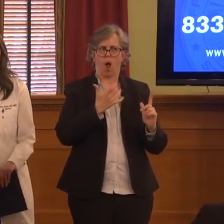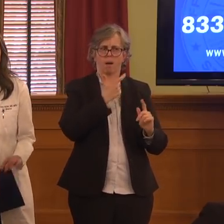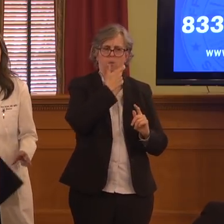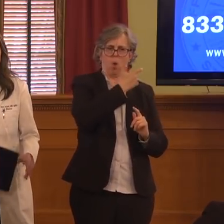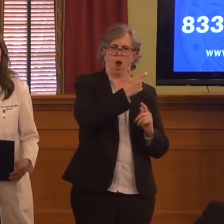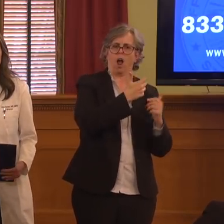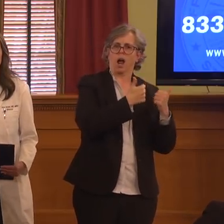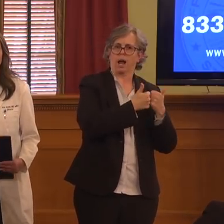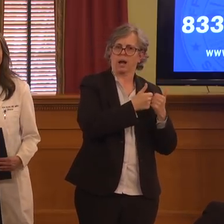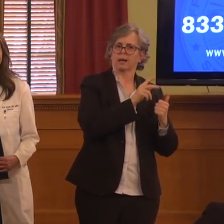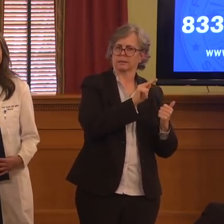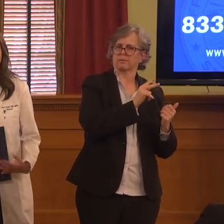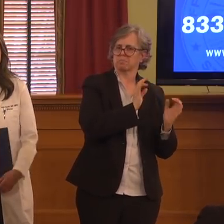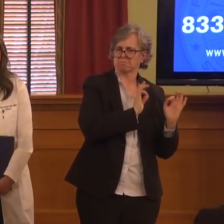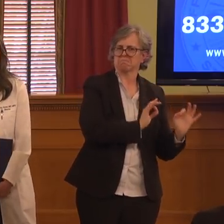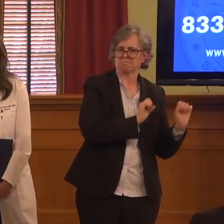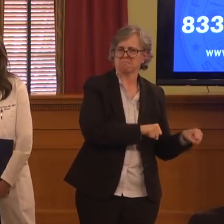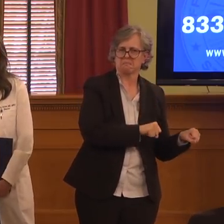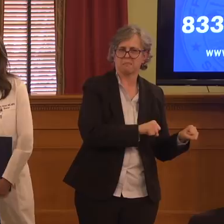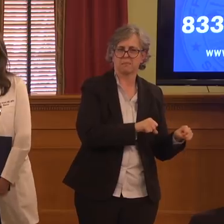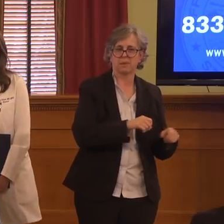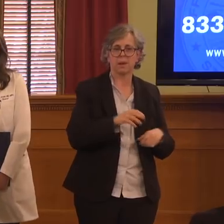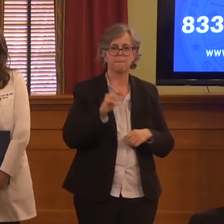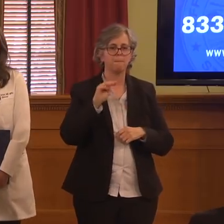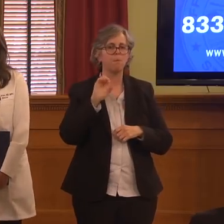Madness is not much better in sports.